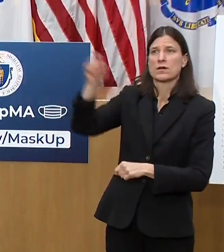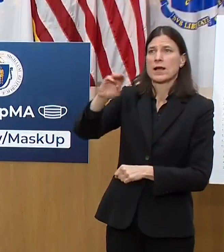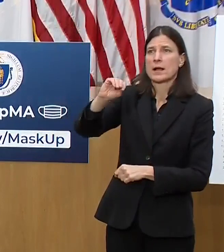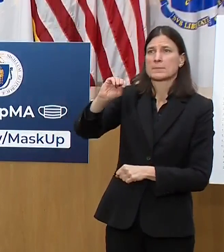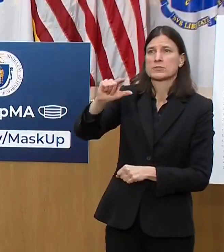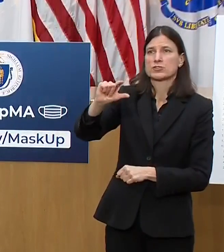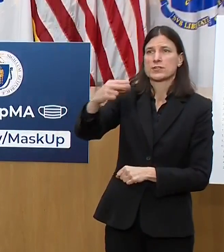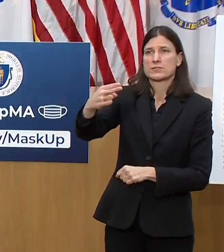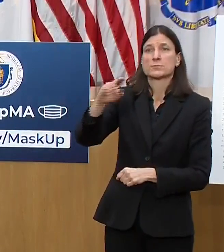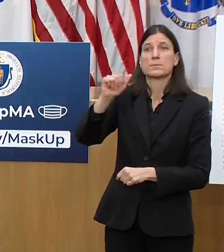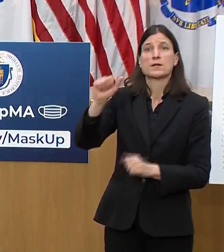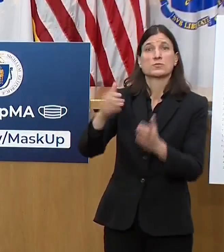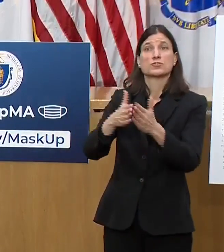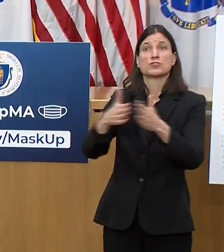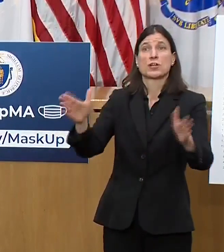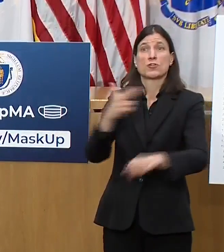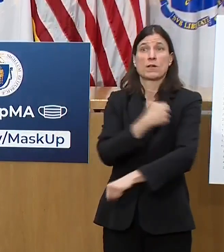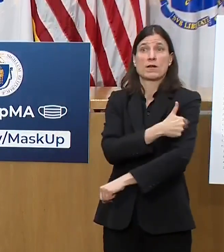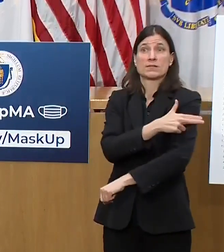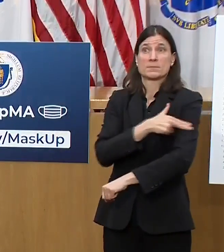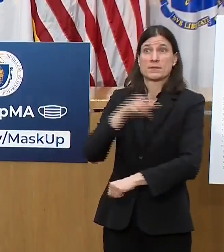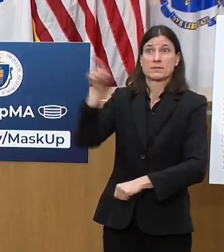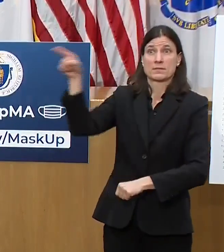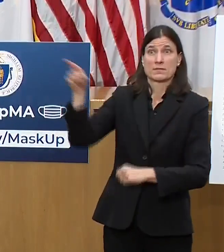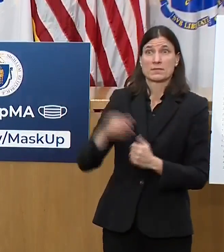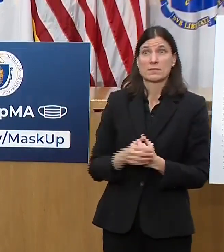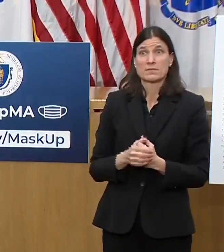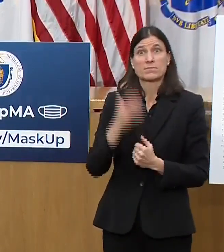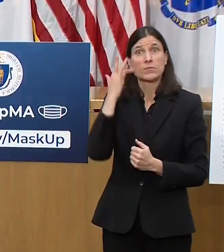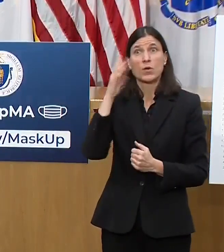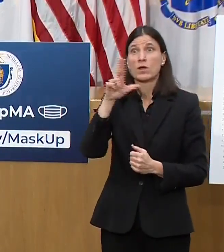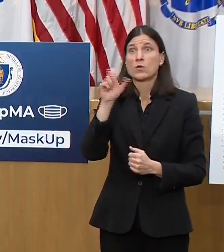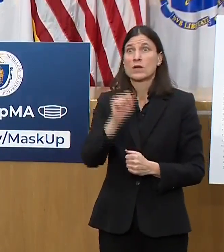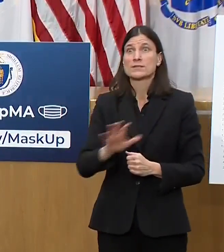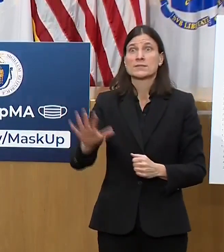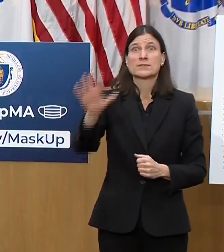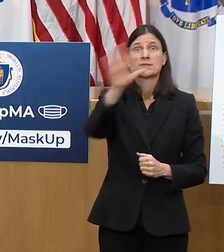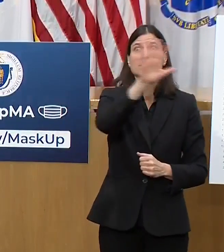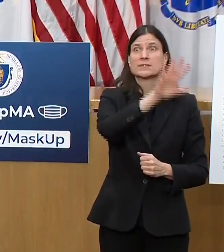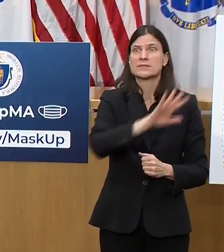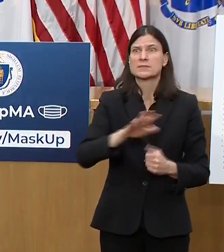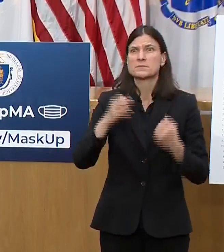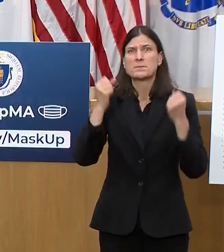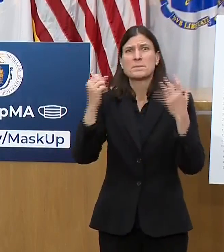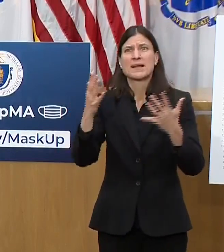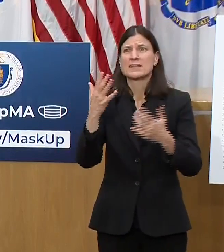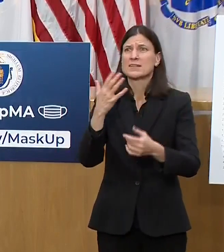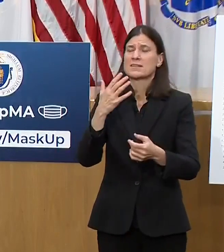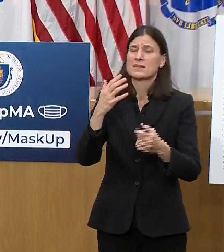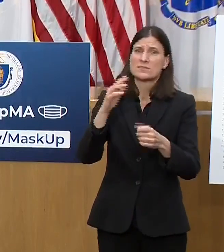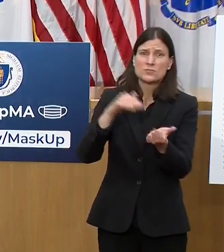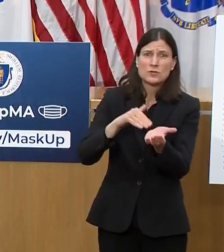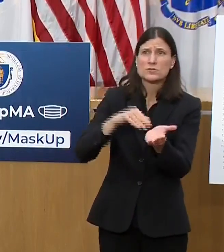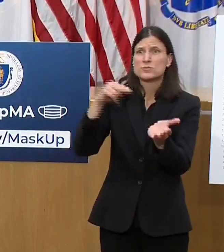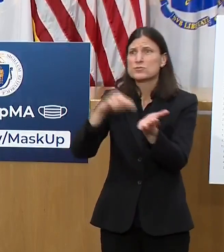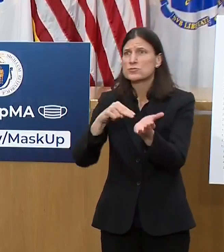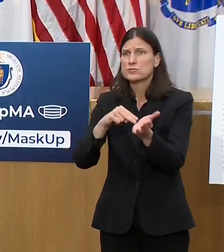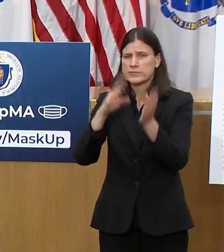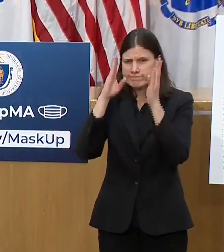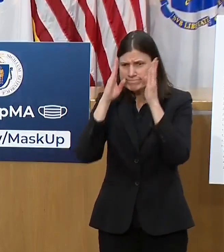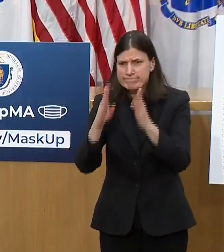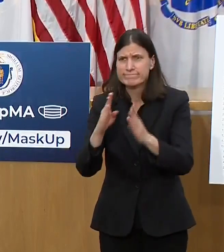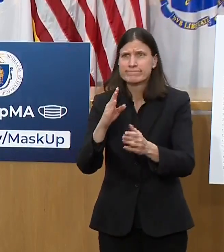and all of the patient care areas who have been working relentlessly caring for patients from all walks of